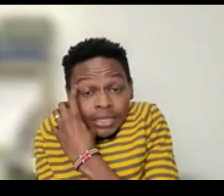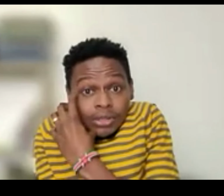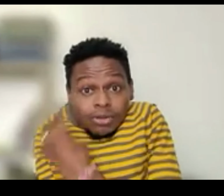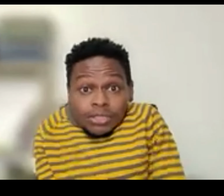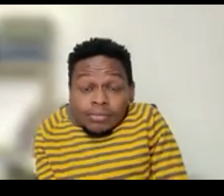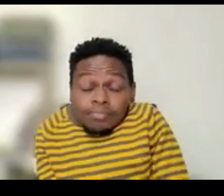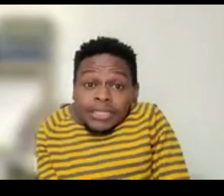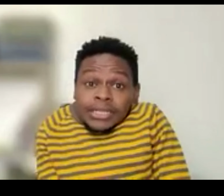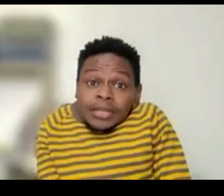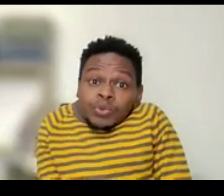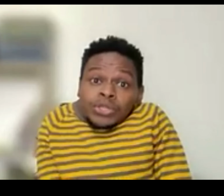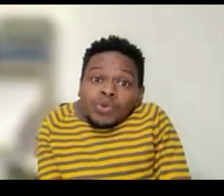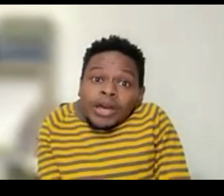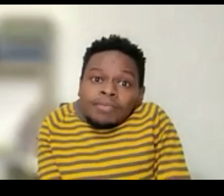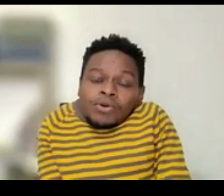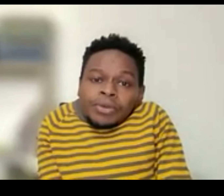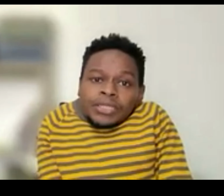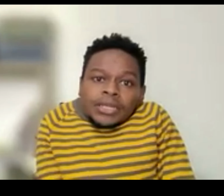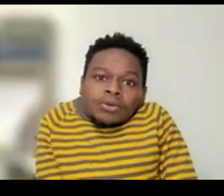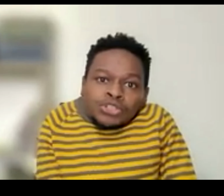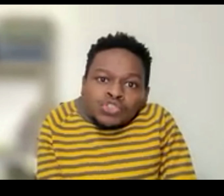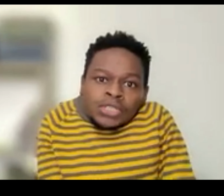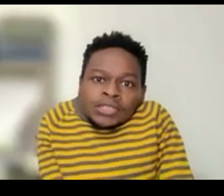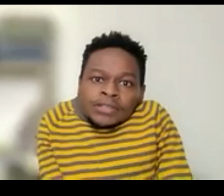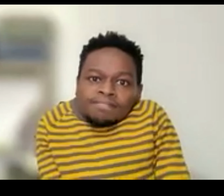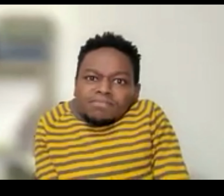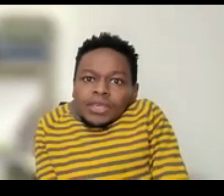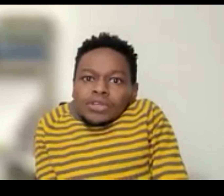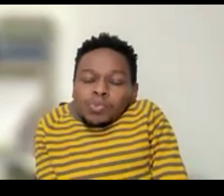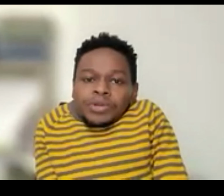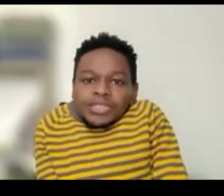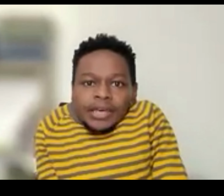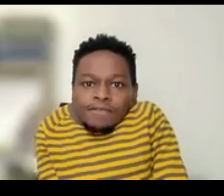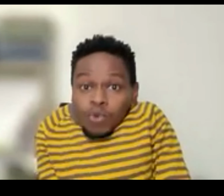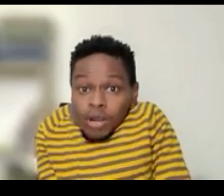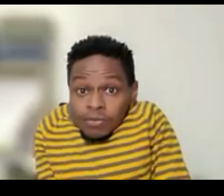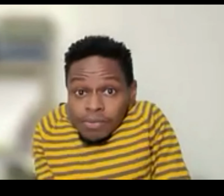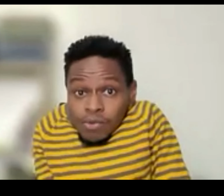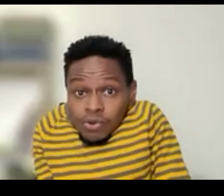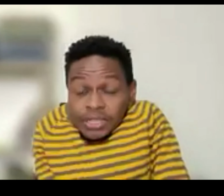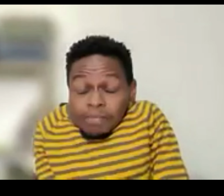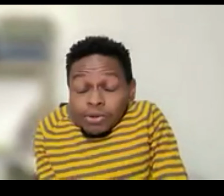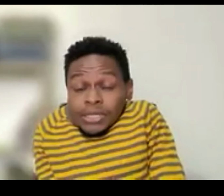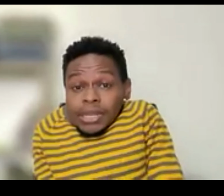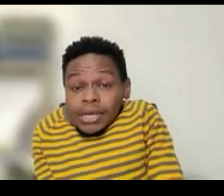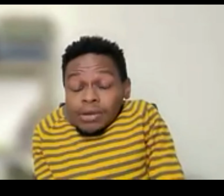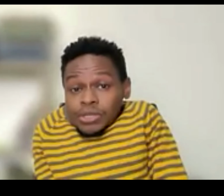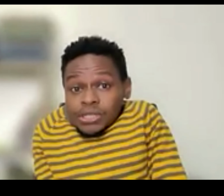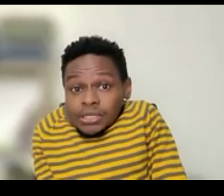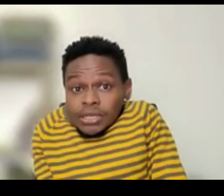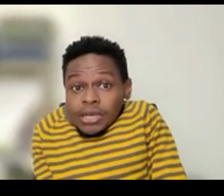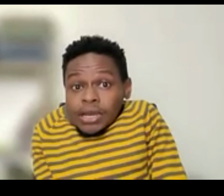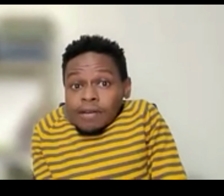lost. But here we do have a moment and an opportunity to preserve one of the most important languages